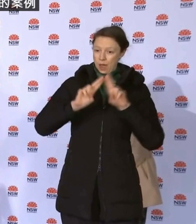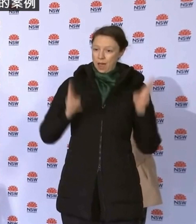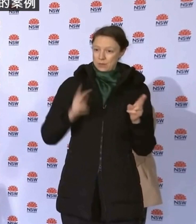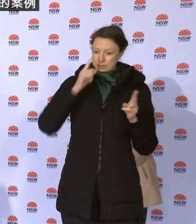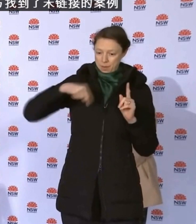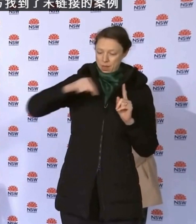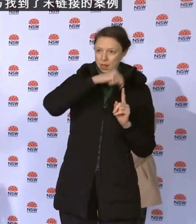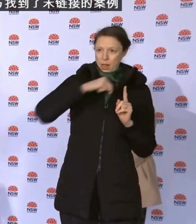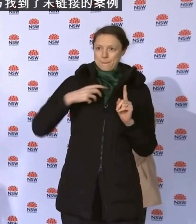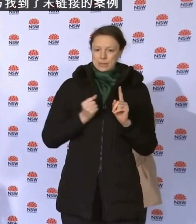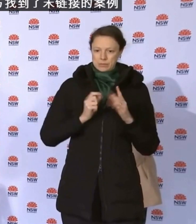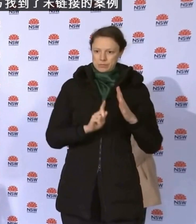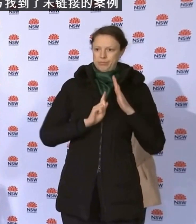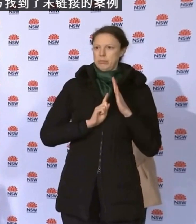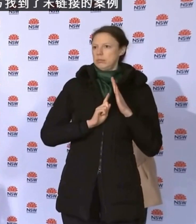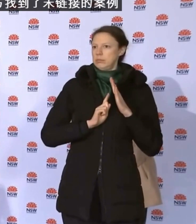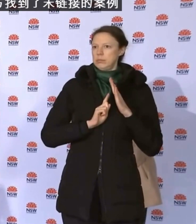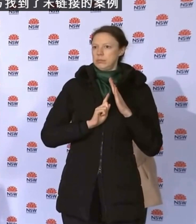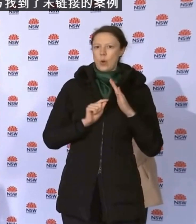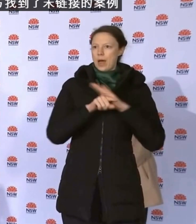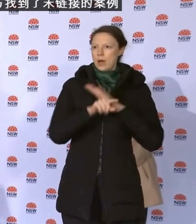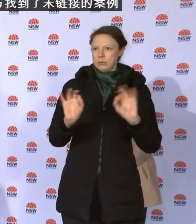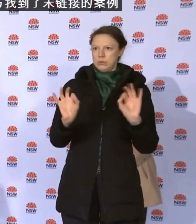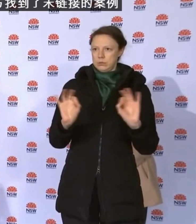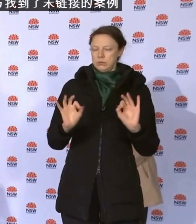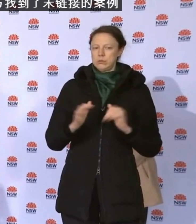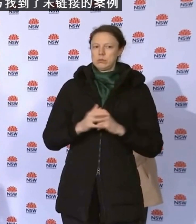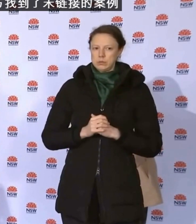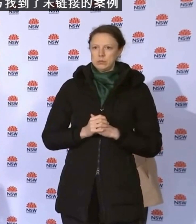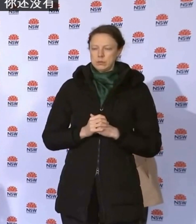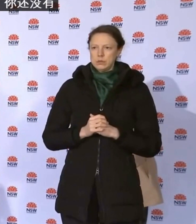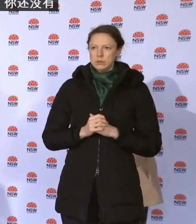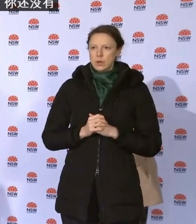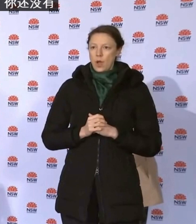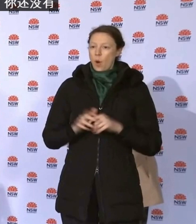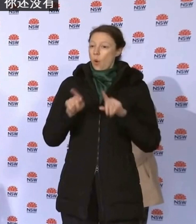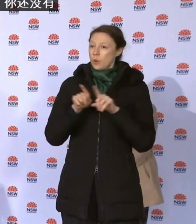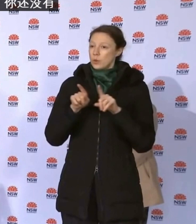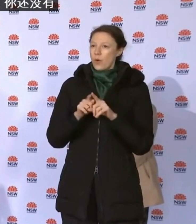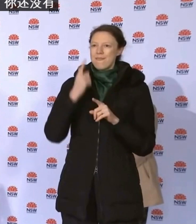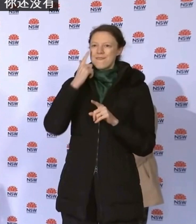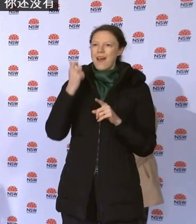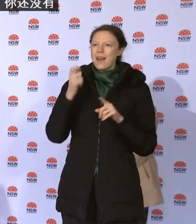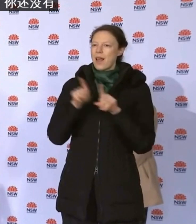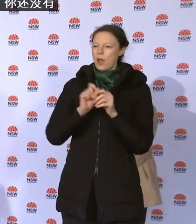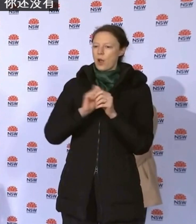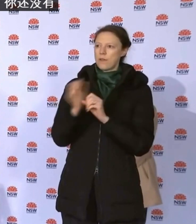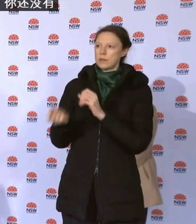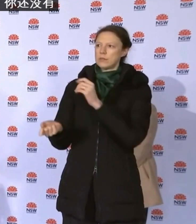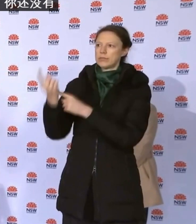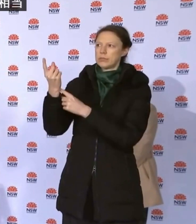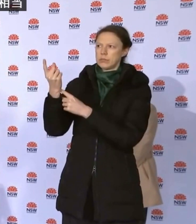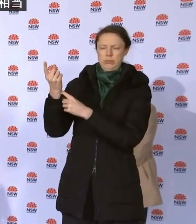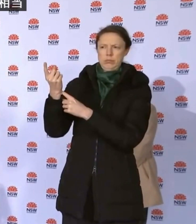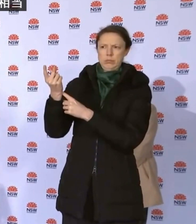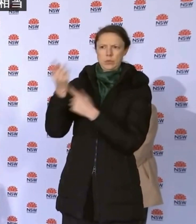seen cases demonstrating we've got missing links. So we're finding unlinked cases in other areas, and that means that there's chains of transmission where you're